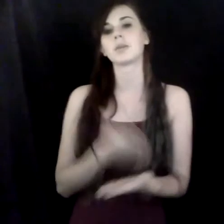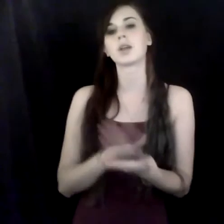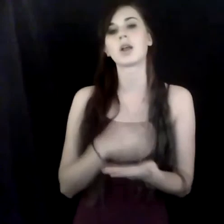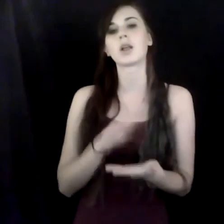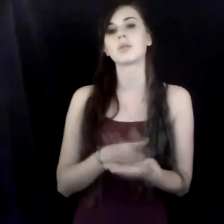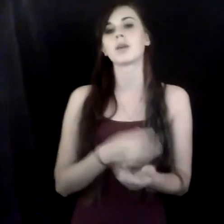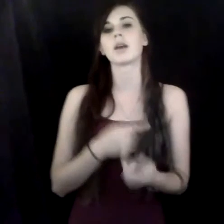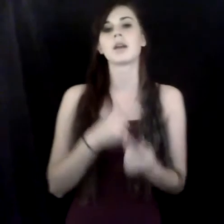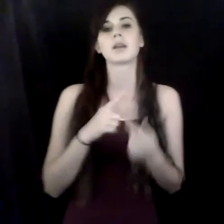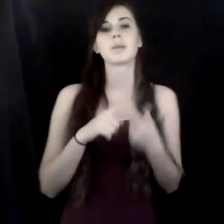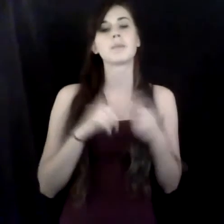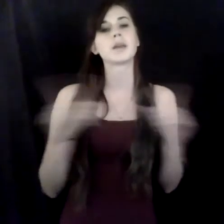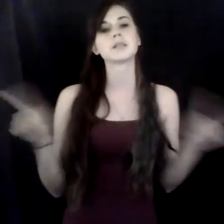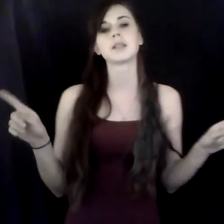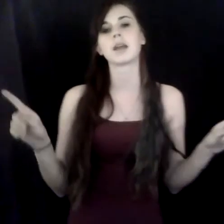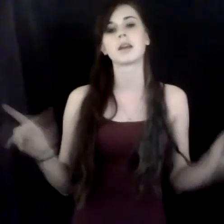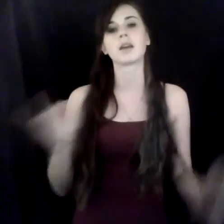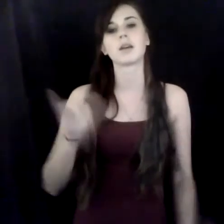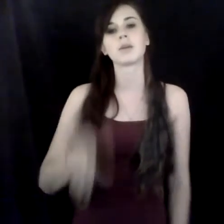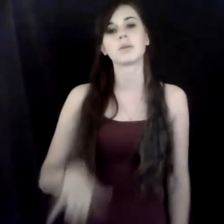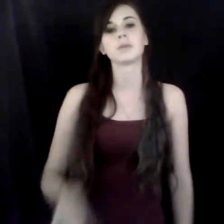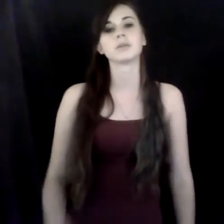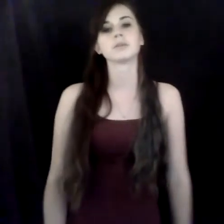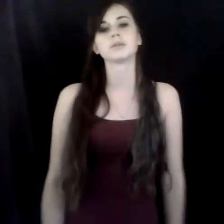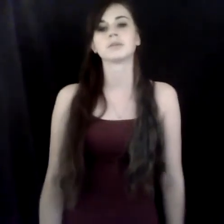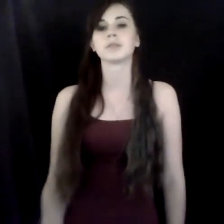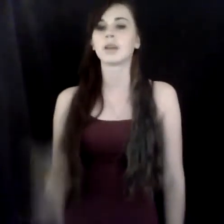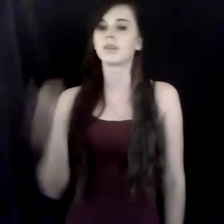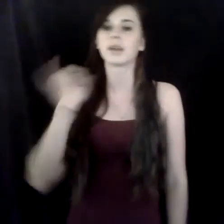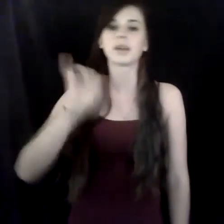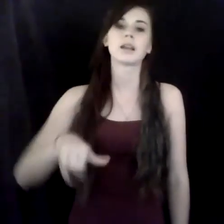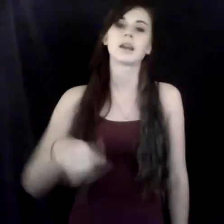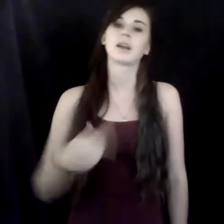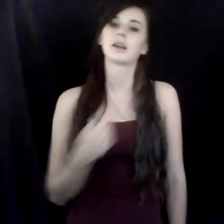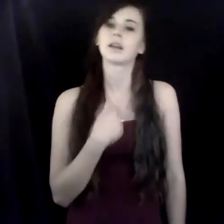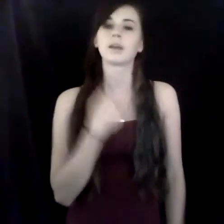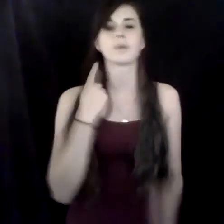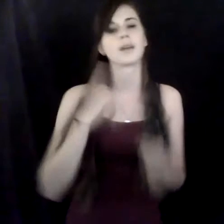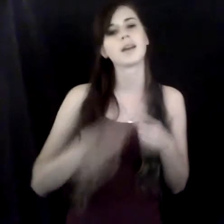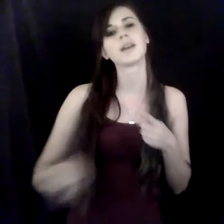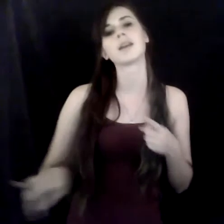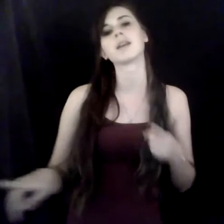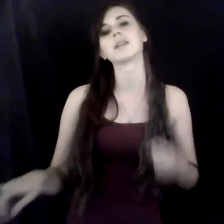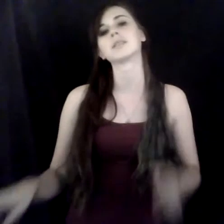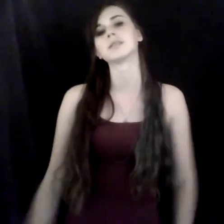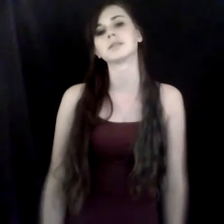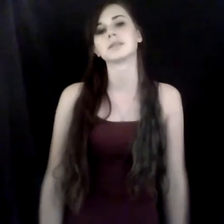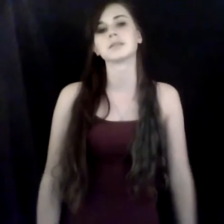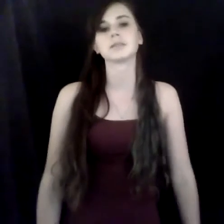alright But right now, oh right now I just care